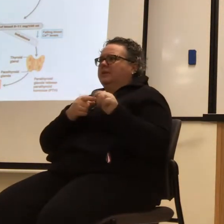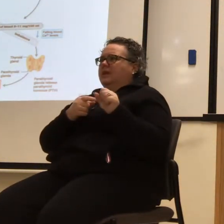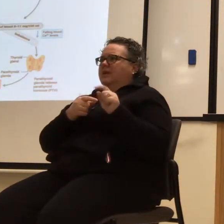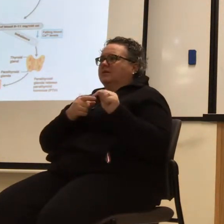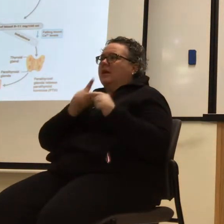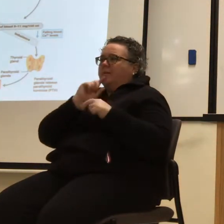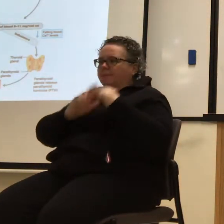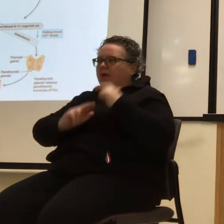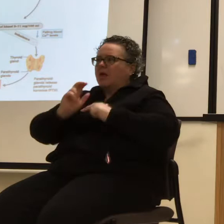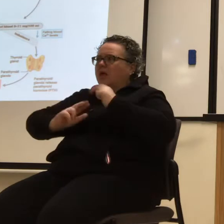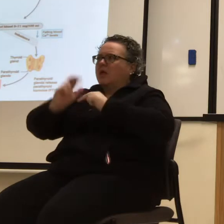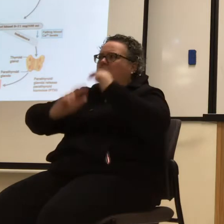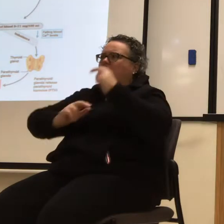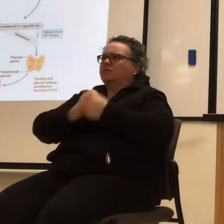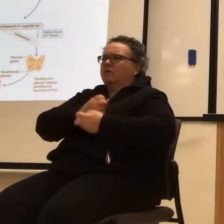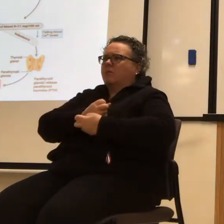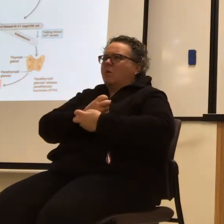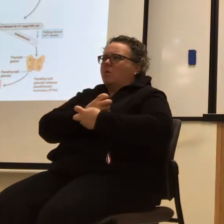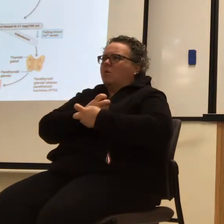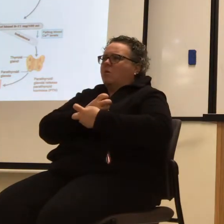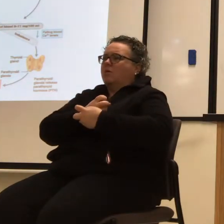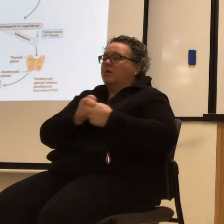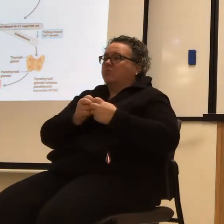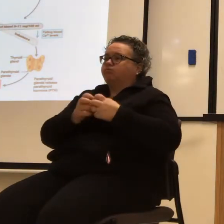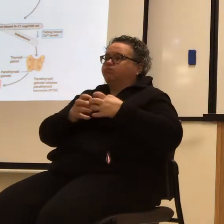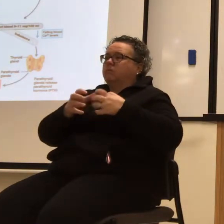that build bone. So you're going to have a